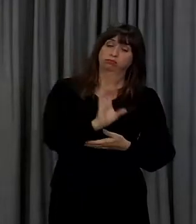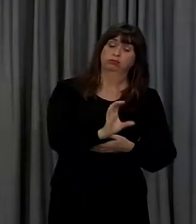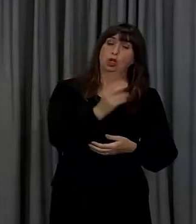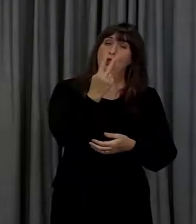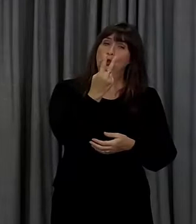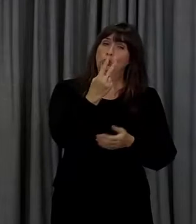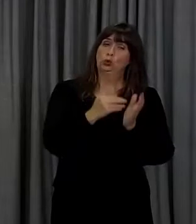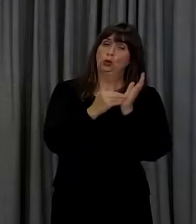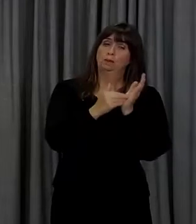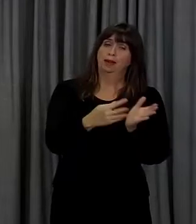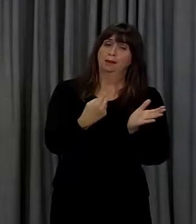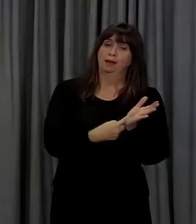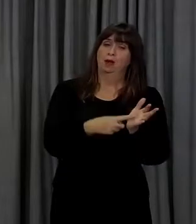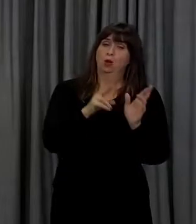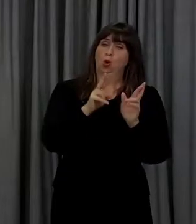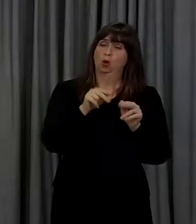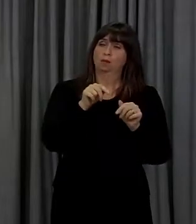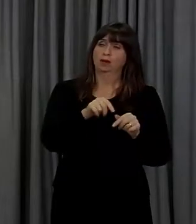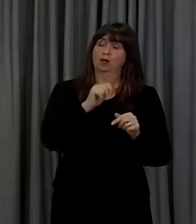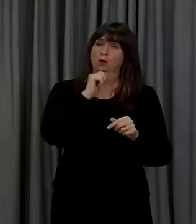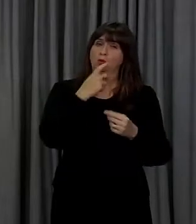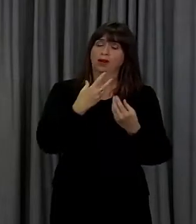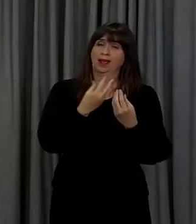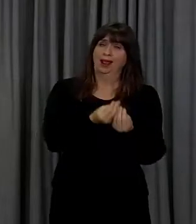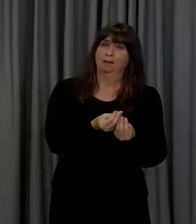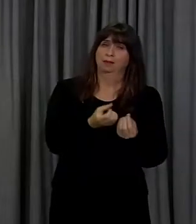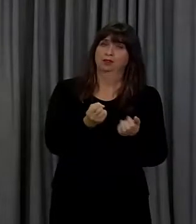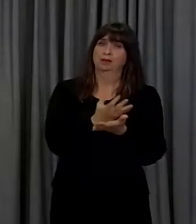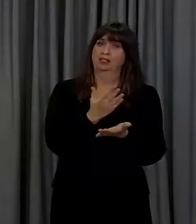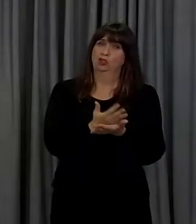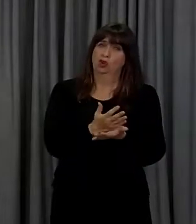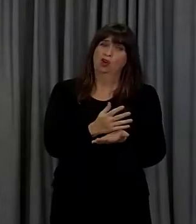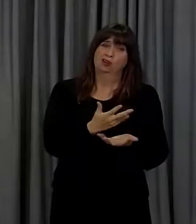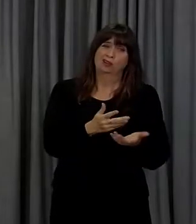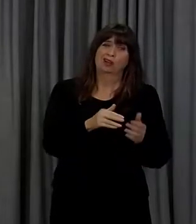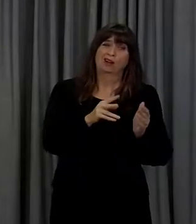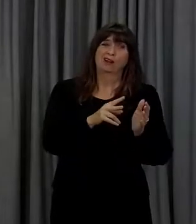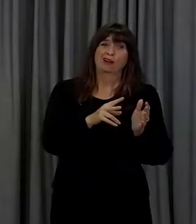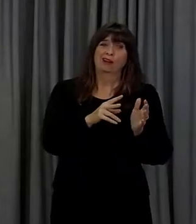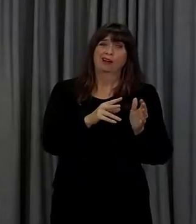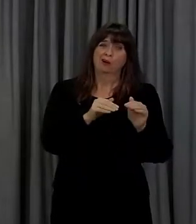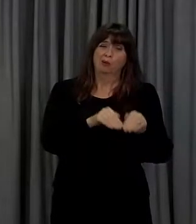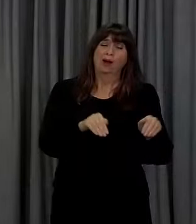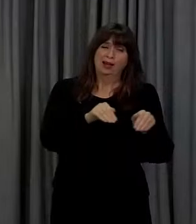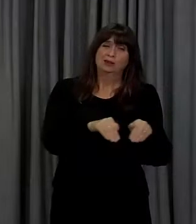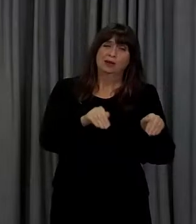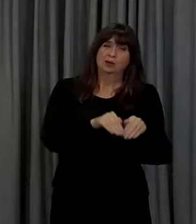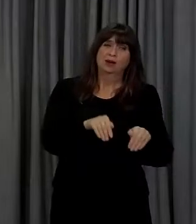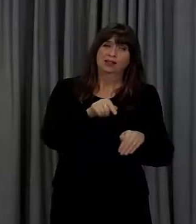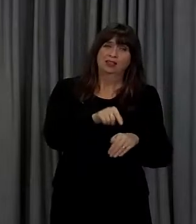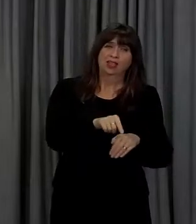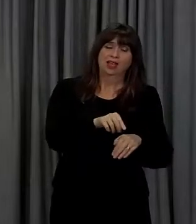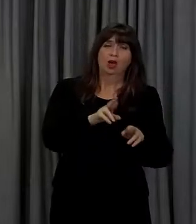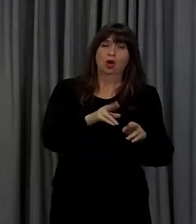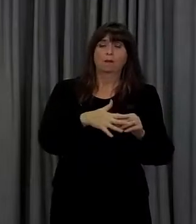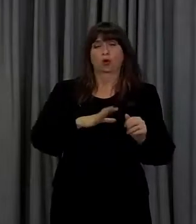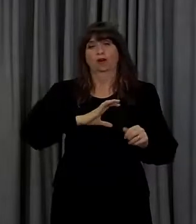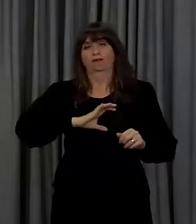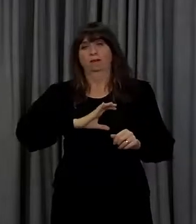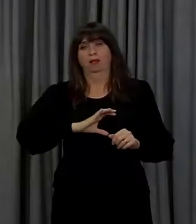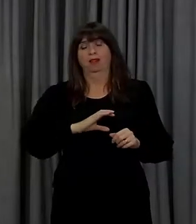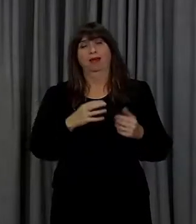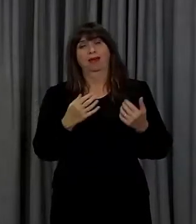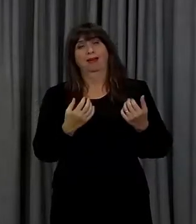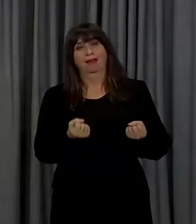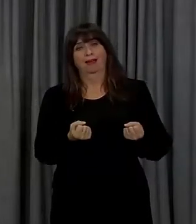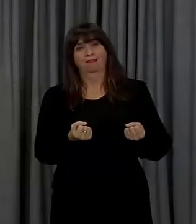will help at least to ensure that while Val is there, that she has a more comfortable time. Now, obviously, there are